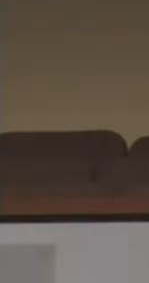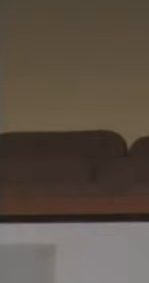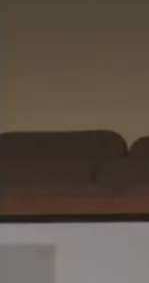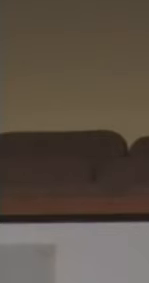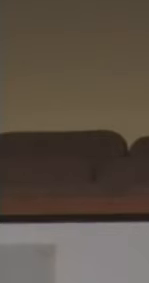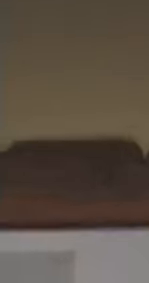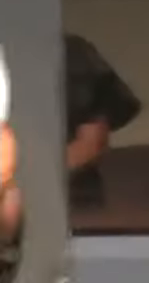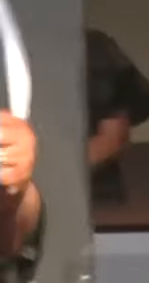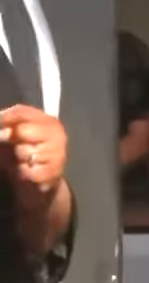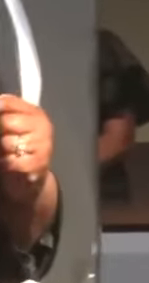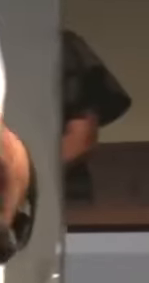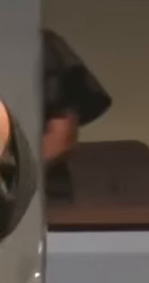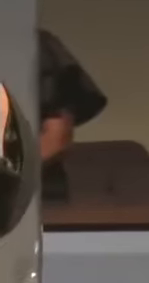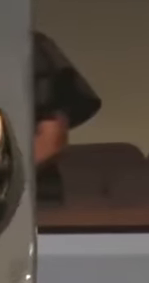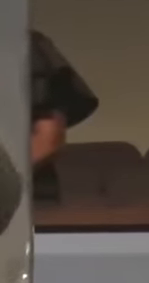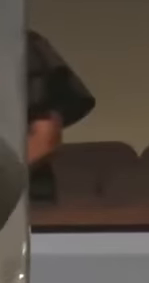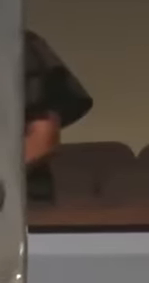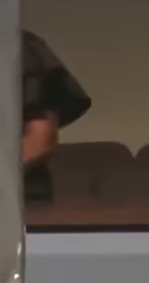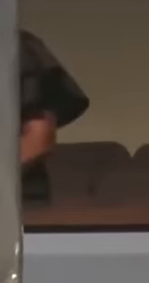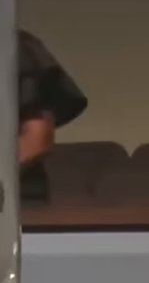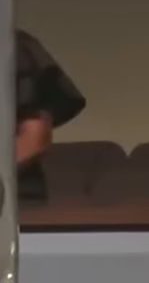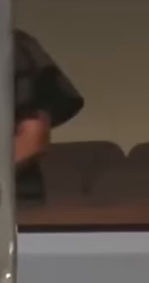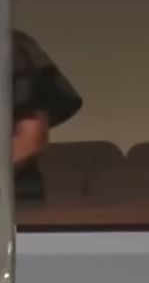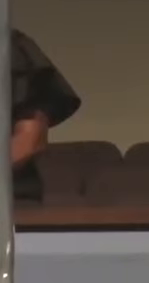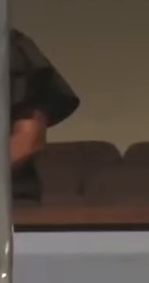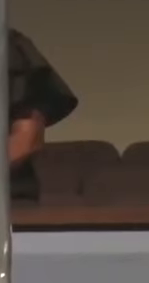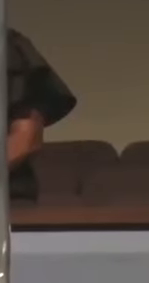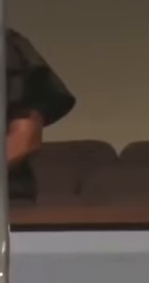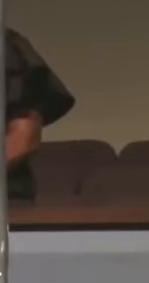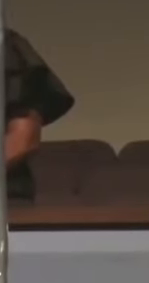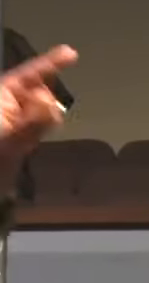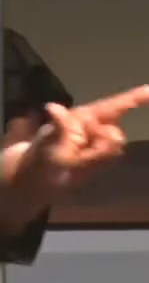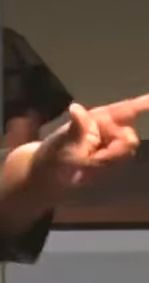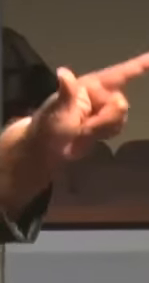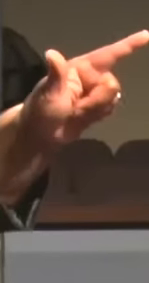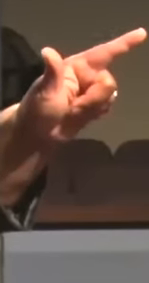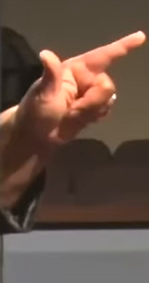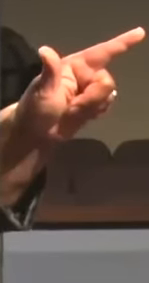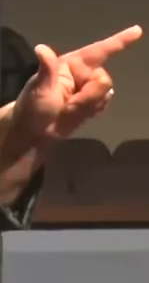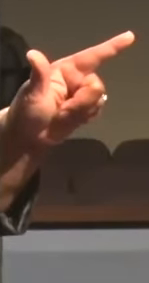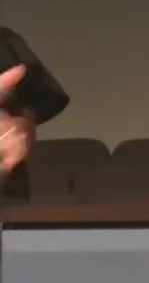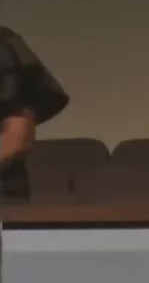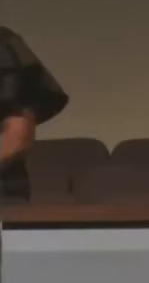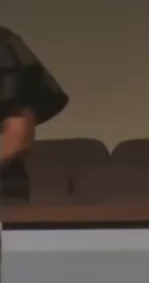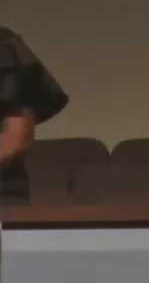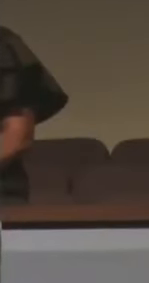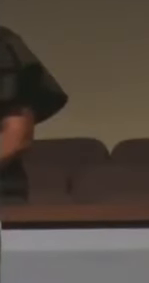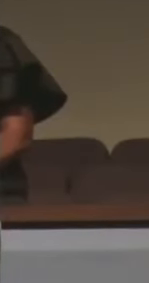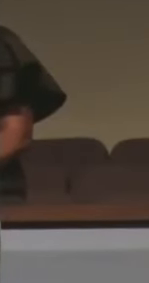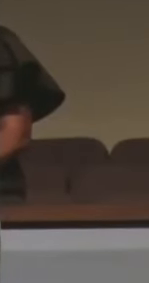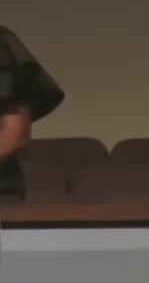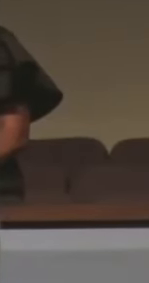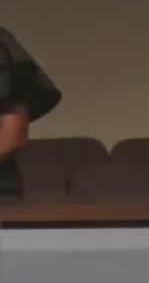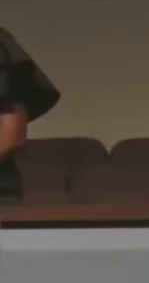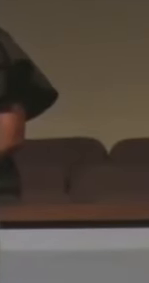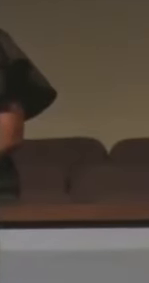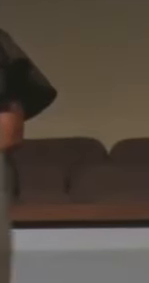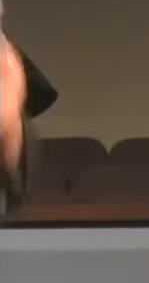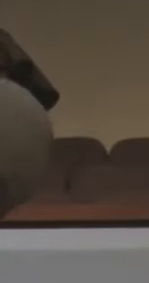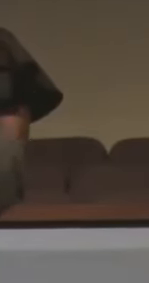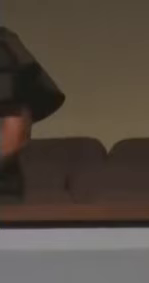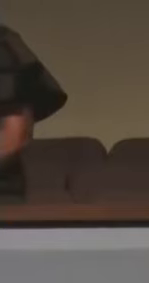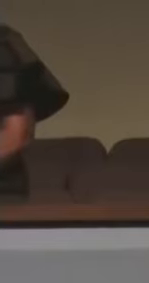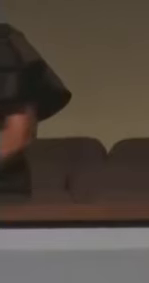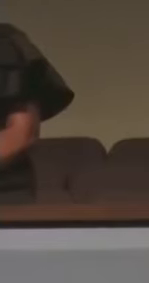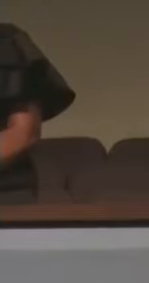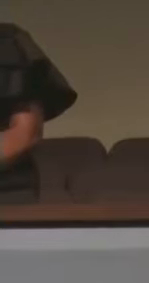breath saying, "I can't breathe." He was speaking the language of 400 years of Africans in this country.